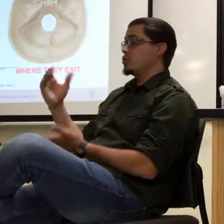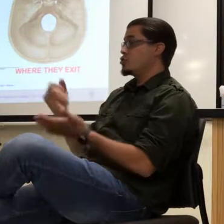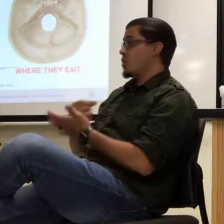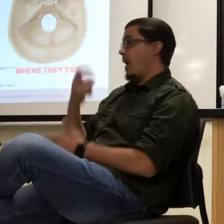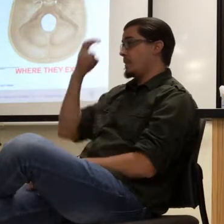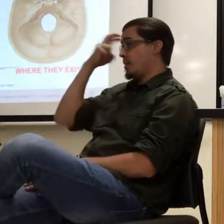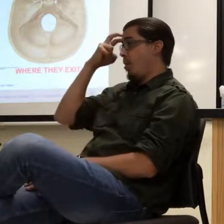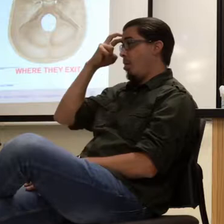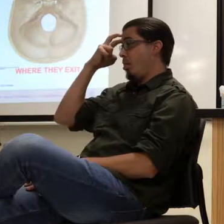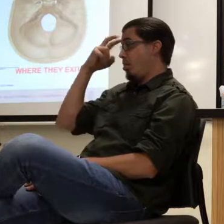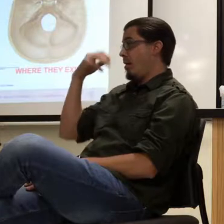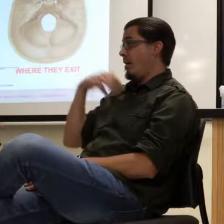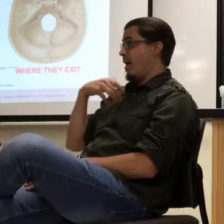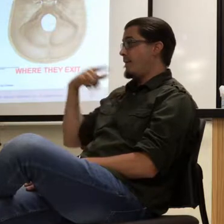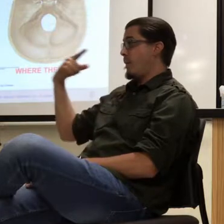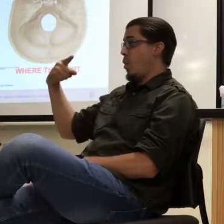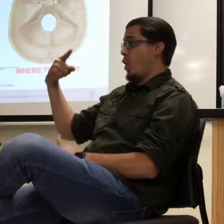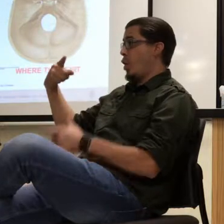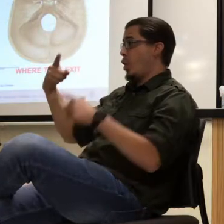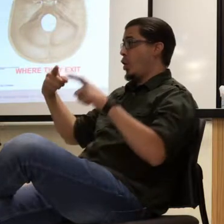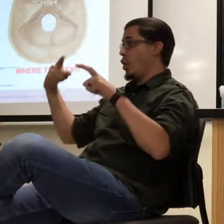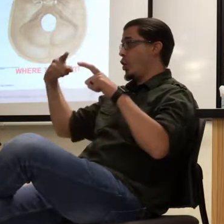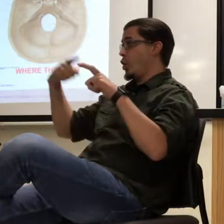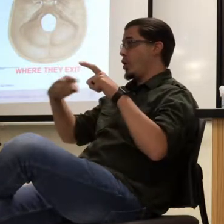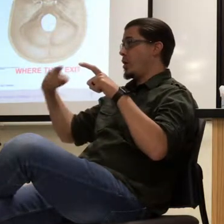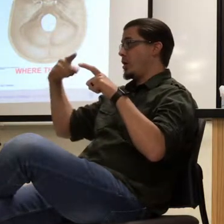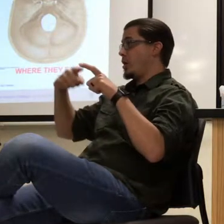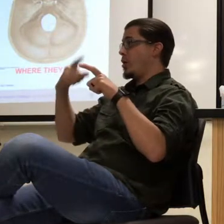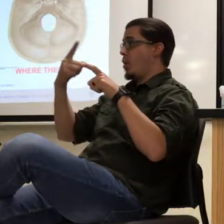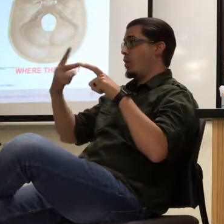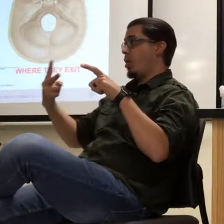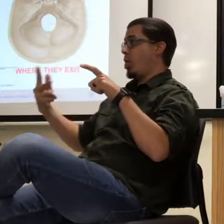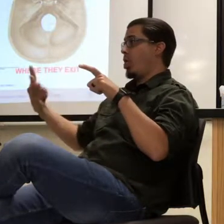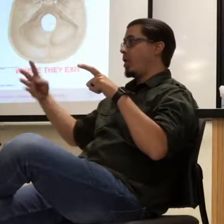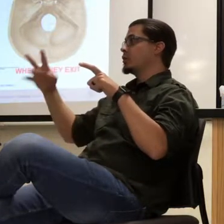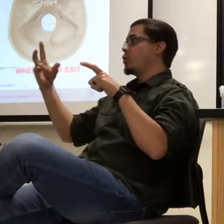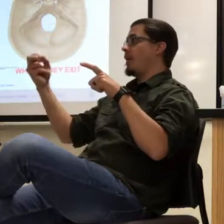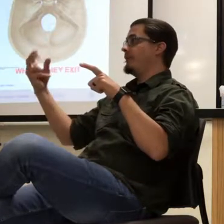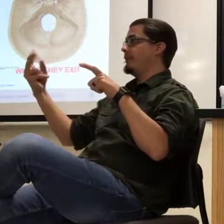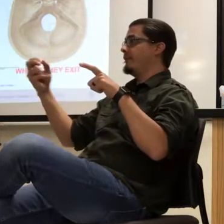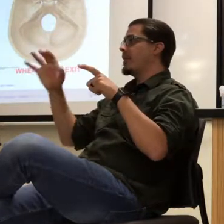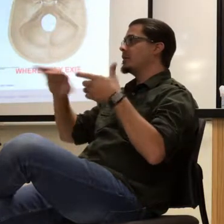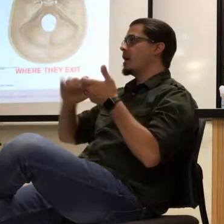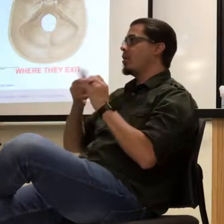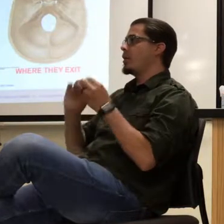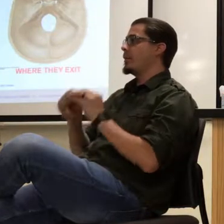get a pointer, and then go through 1 to 12, because that's how they're numbered.